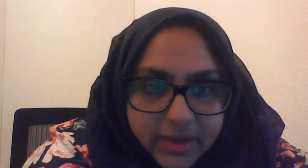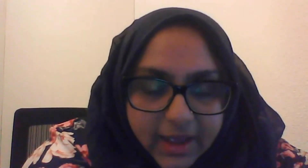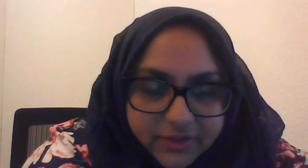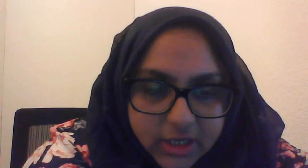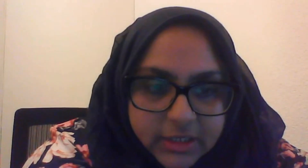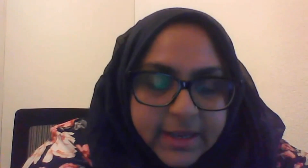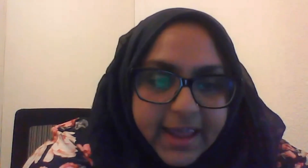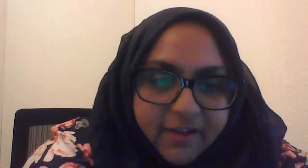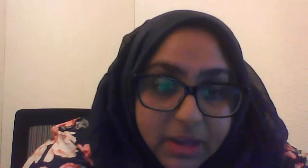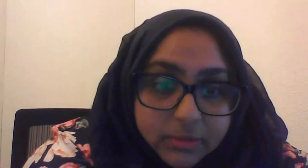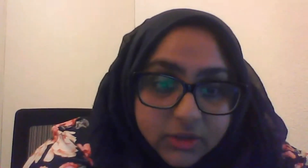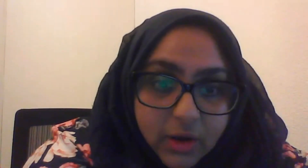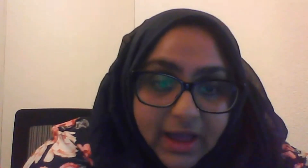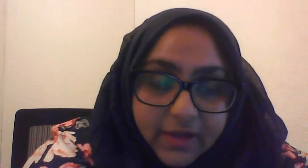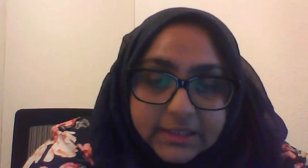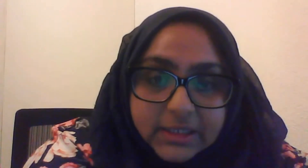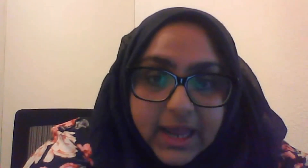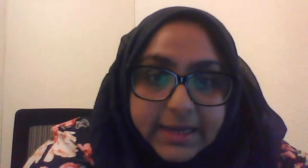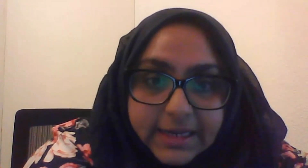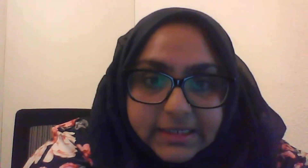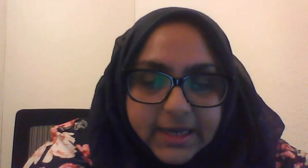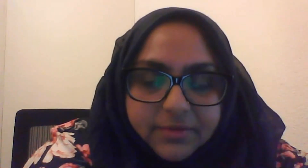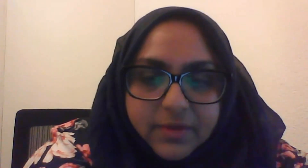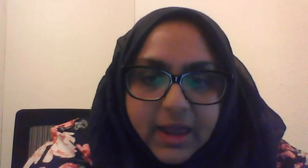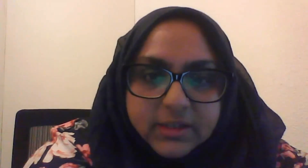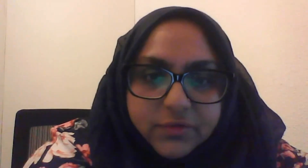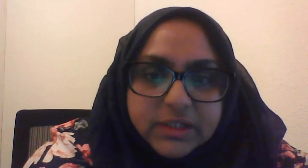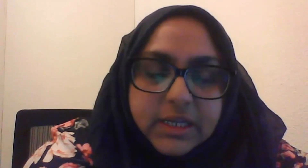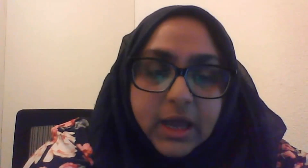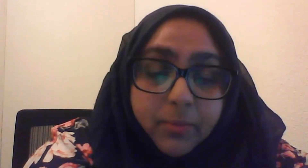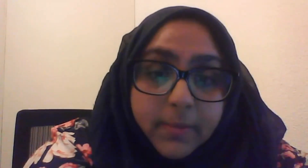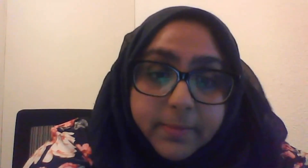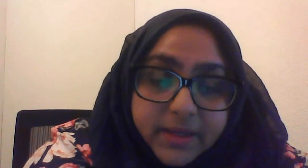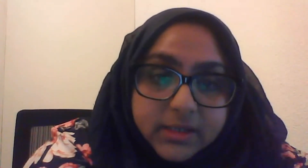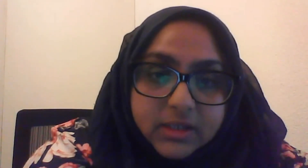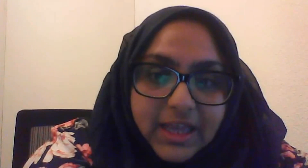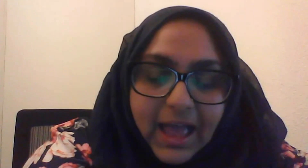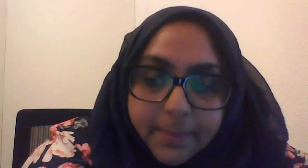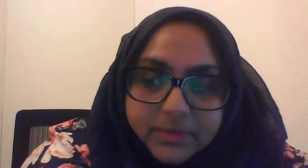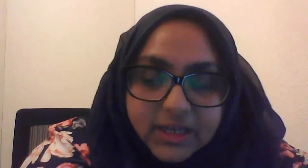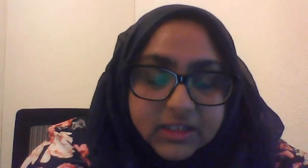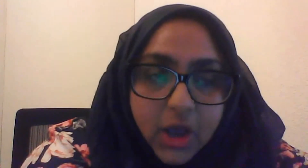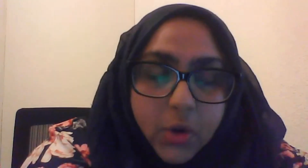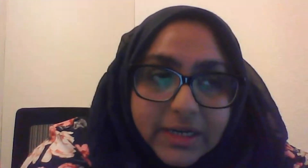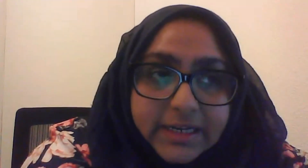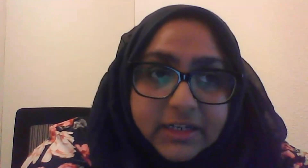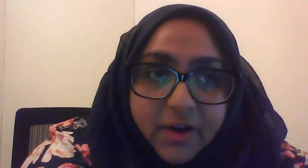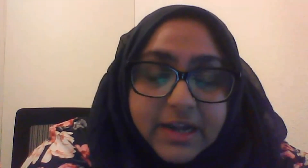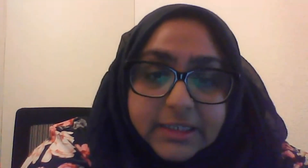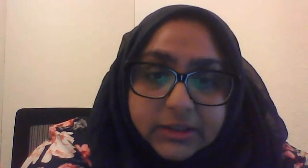have done. If people do not have access to any internet, then that is obviously a problem, because the app does only need very little